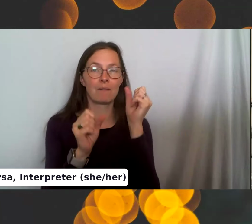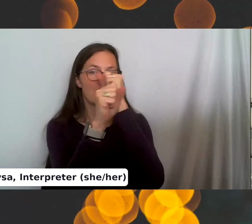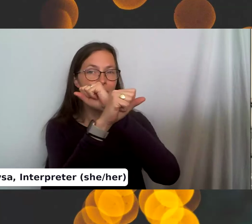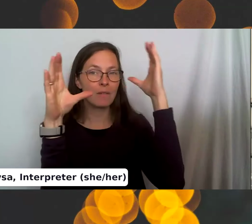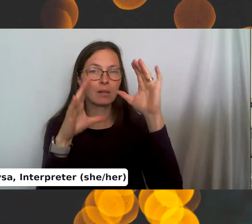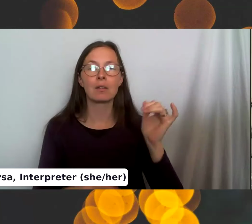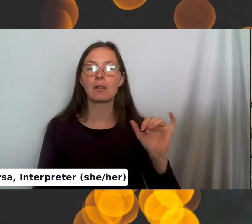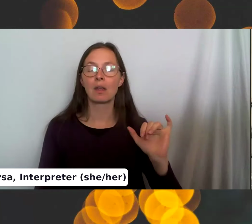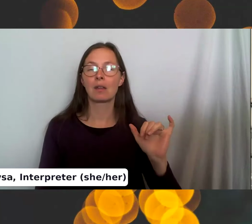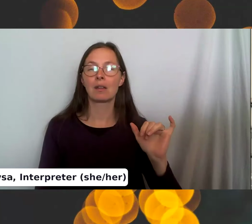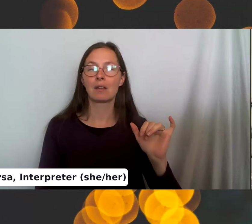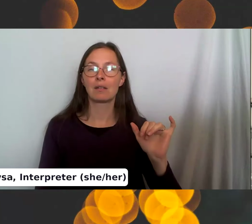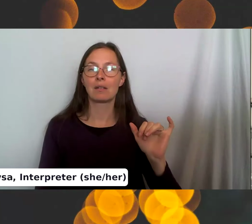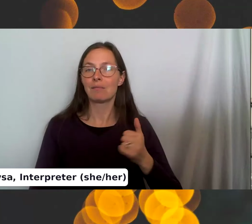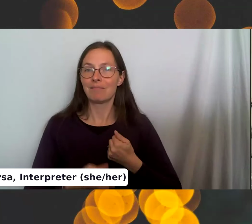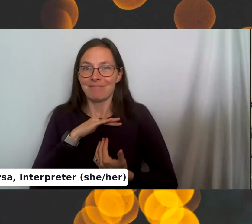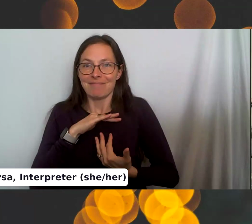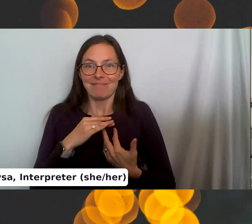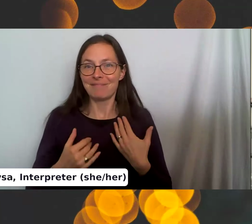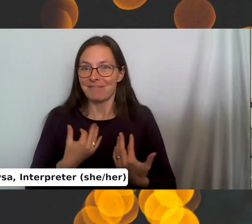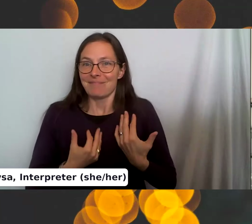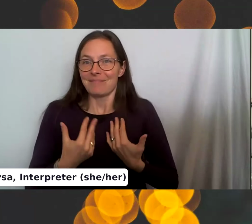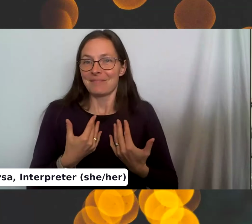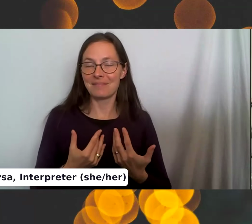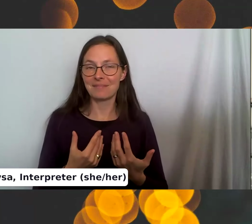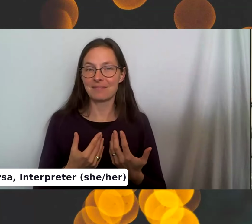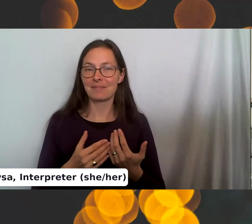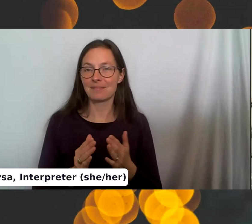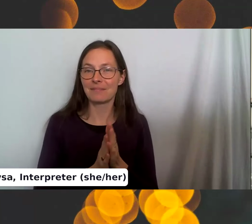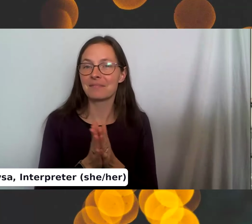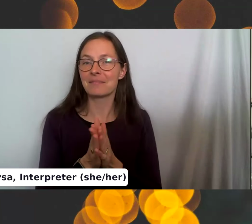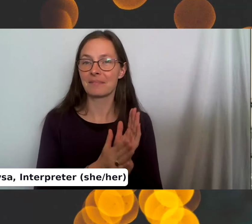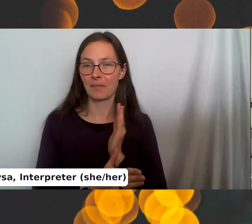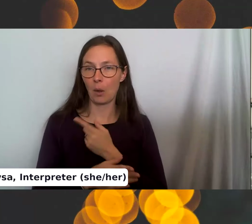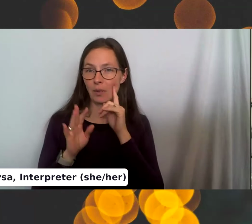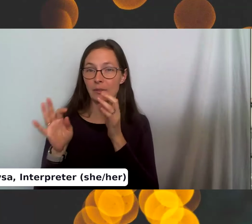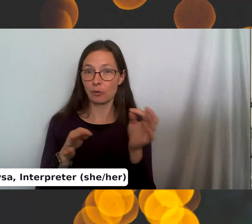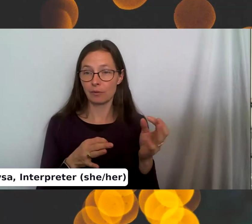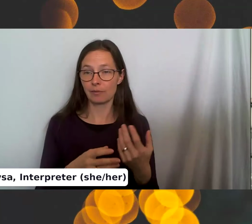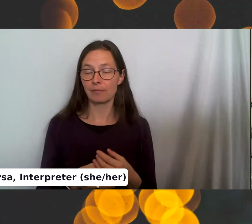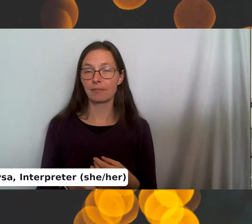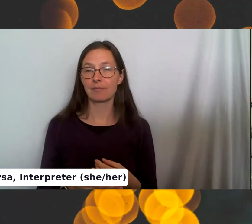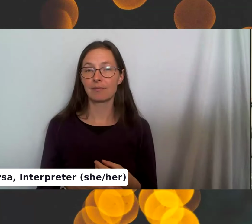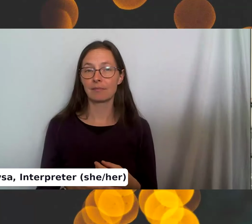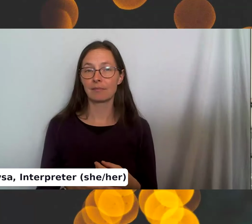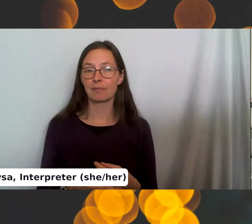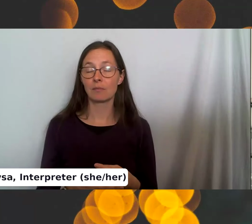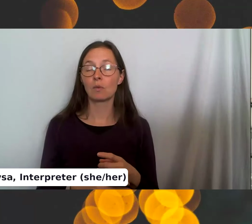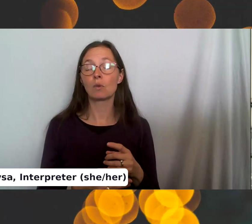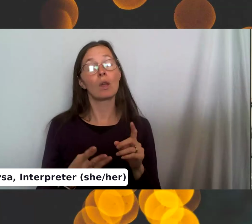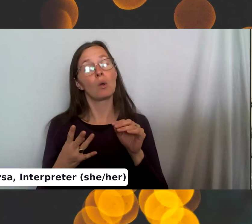the fire that drives our decision making. Swords